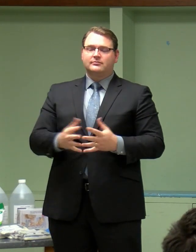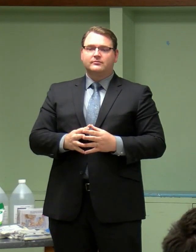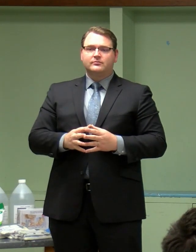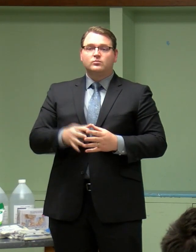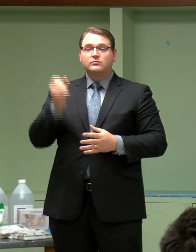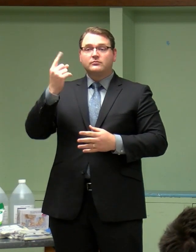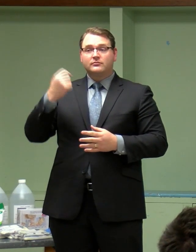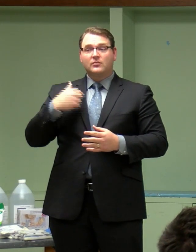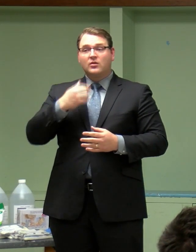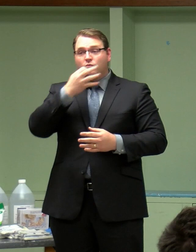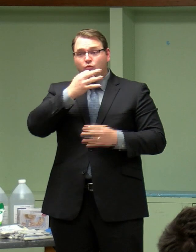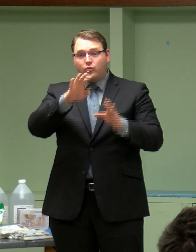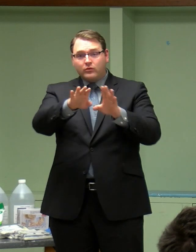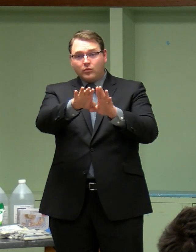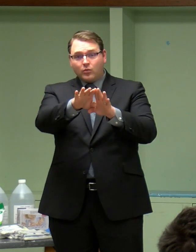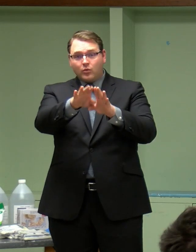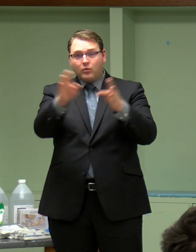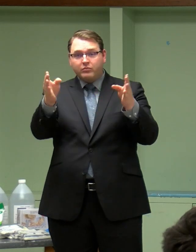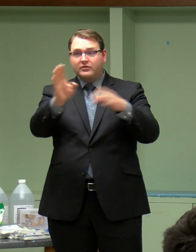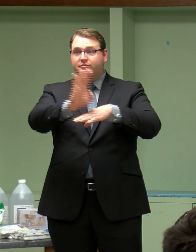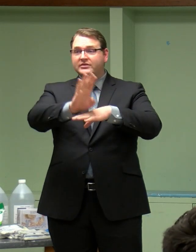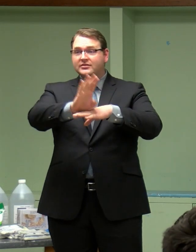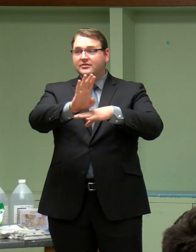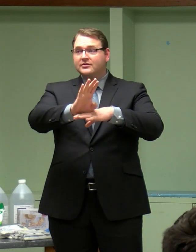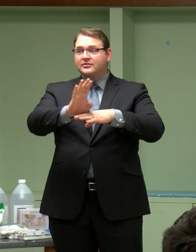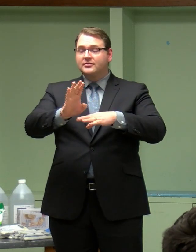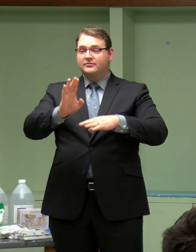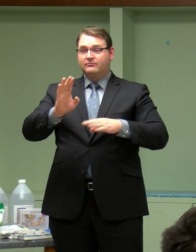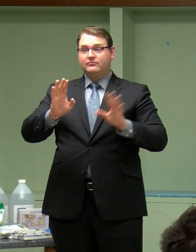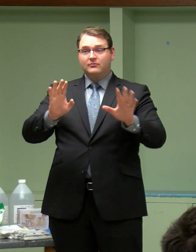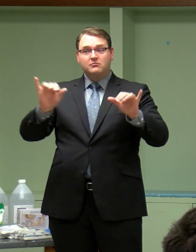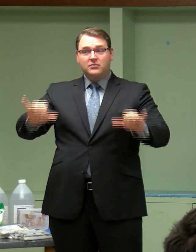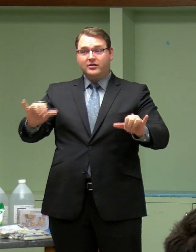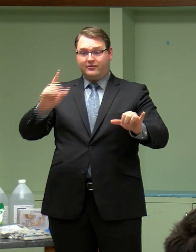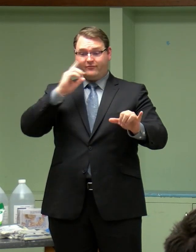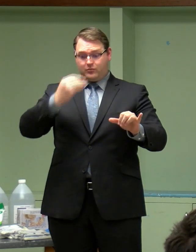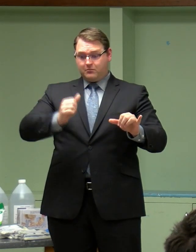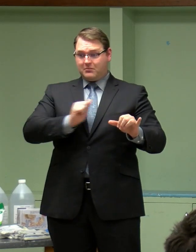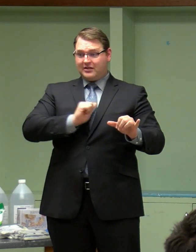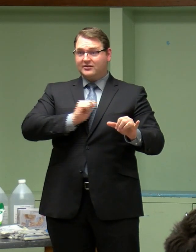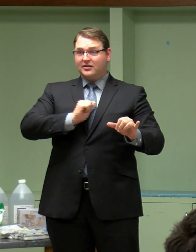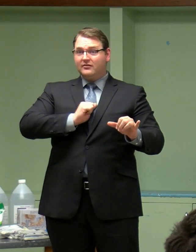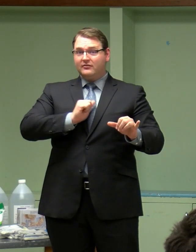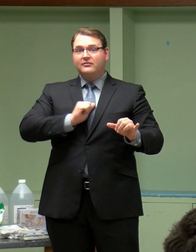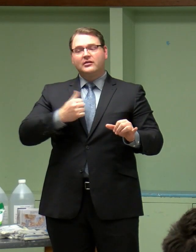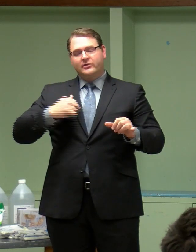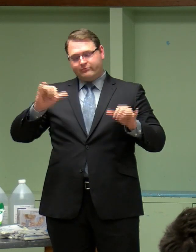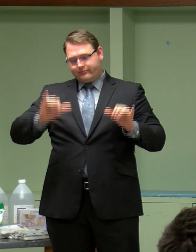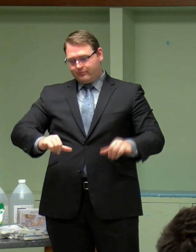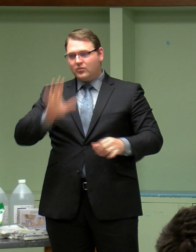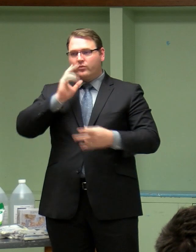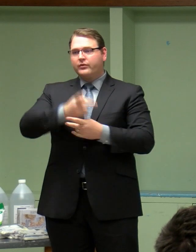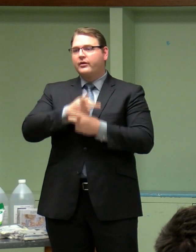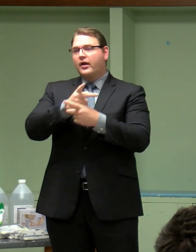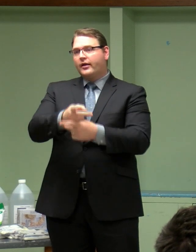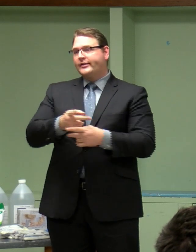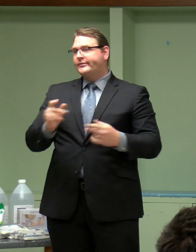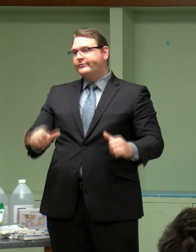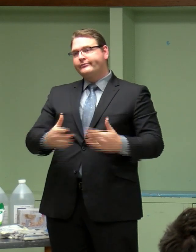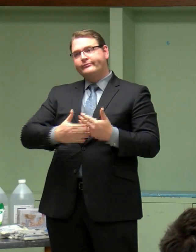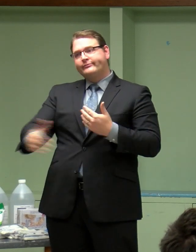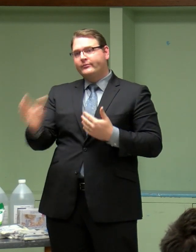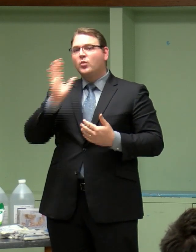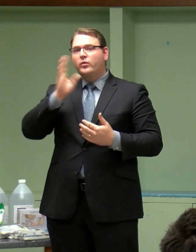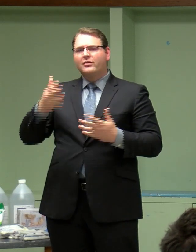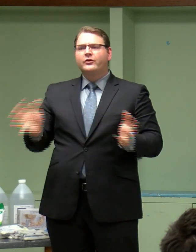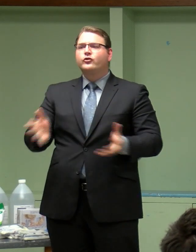myself, I'm going to continue to be very, very cautious. And I would encourage people to be very, very cautious.